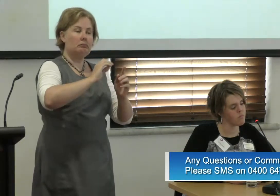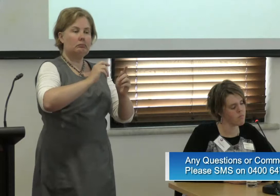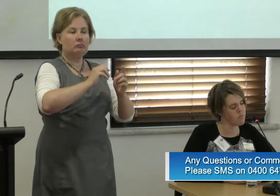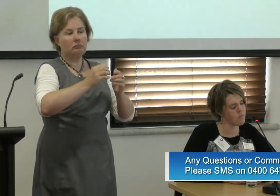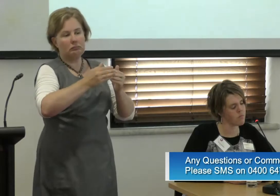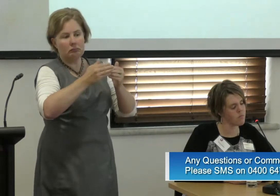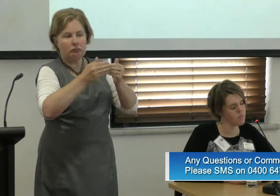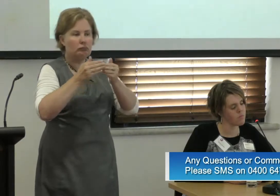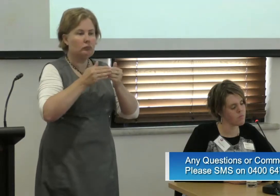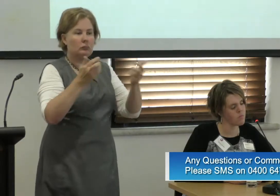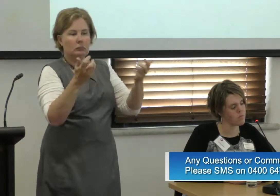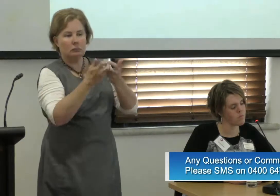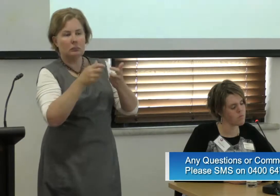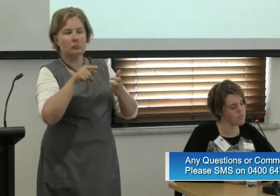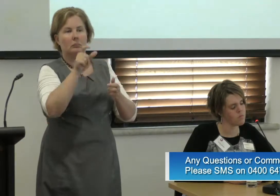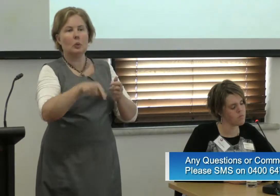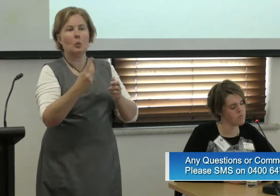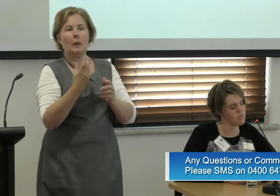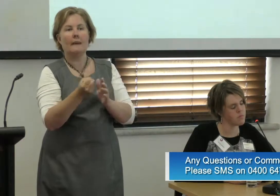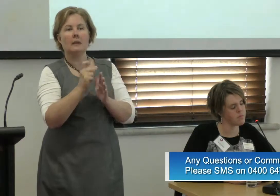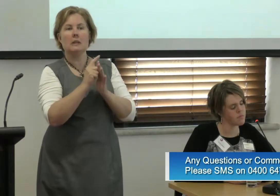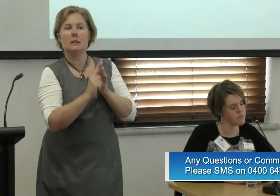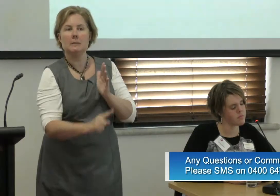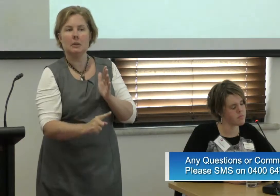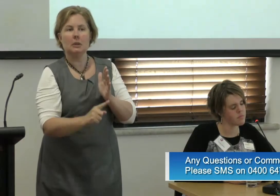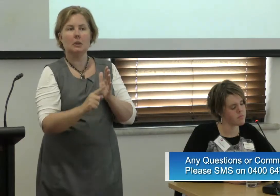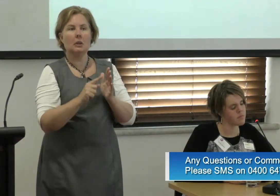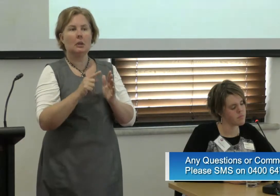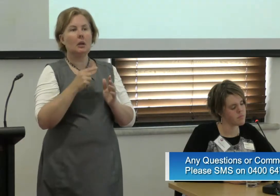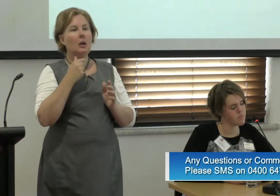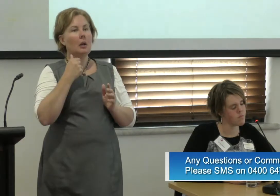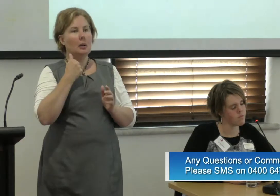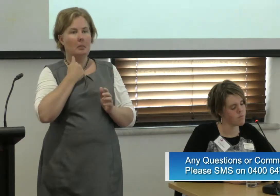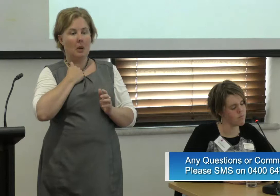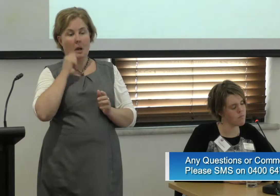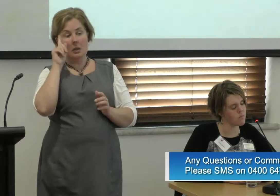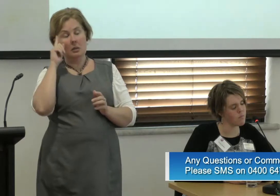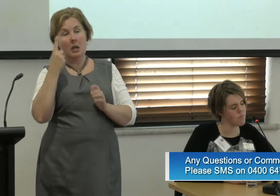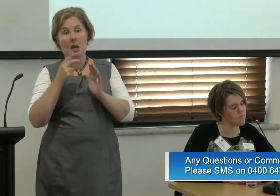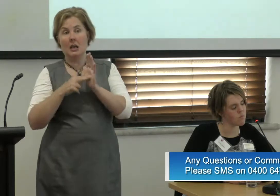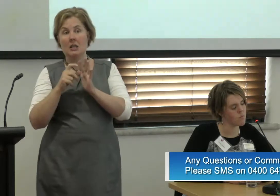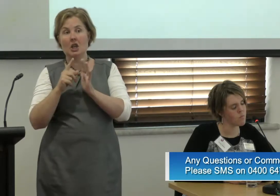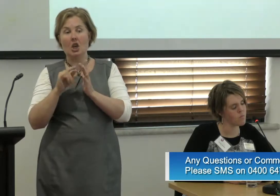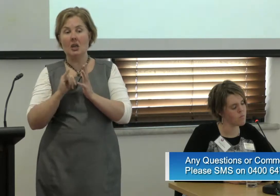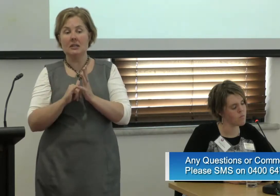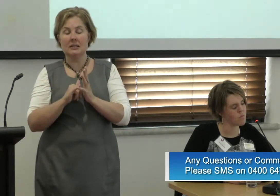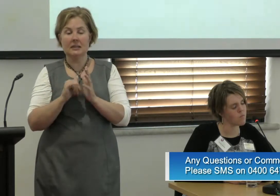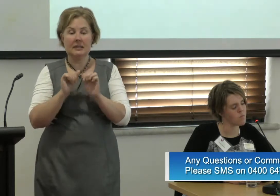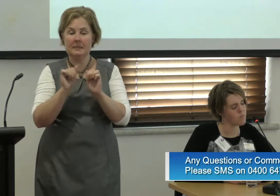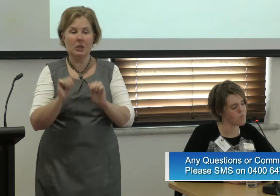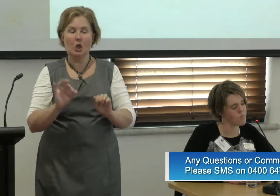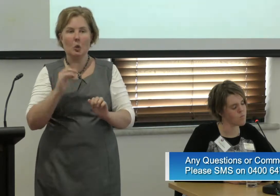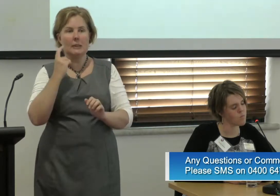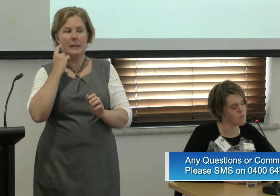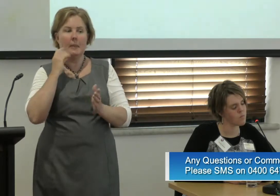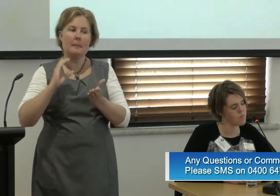my professional experience with home modifications through the NDIS is that that's not simple. So yes, I'm just flagging that we